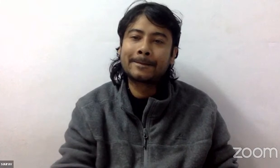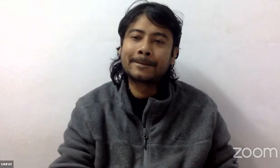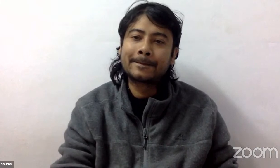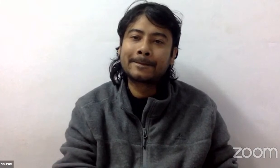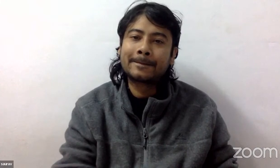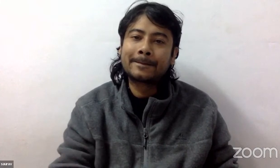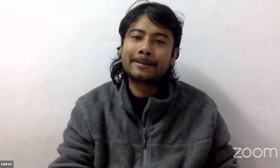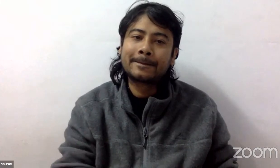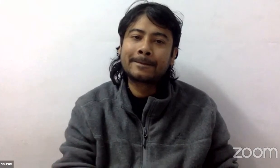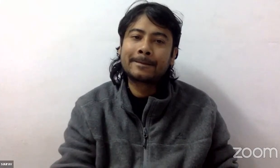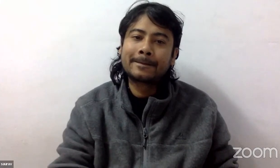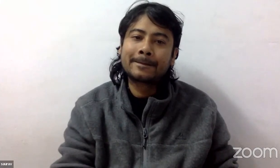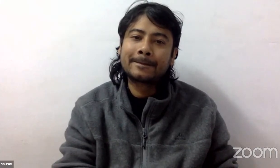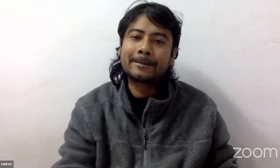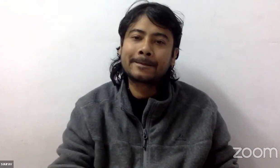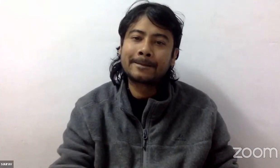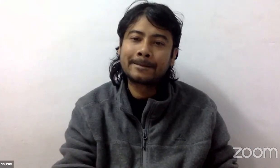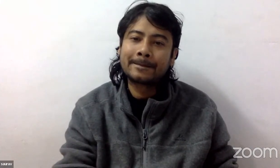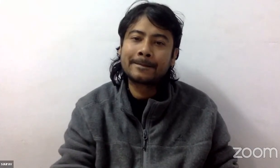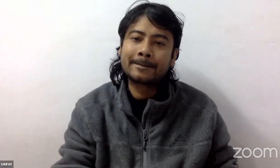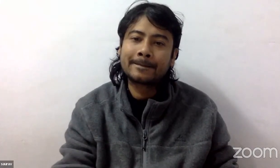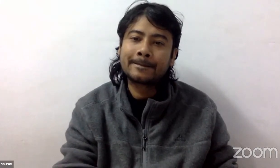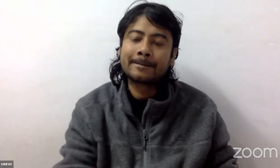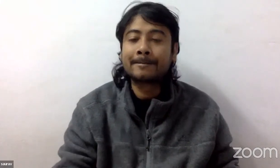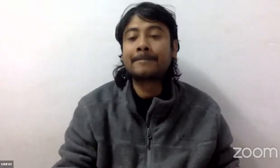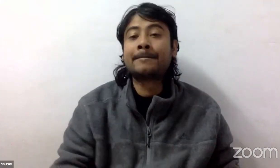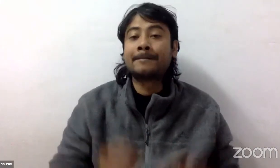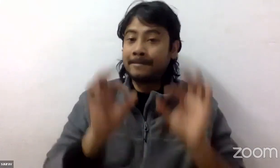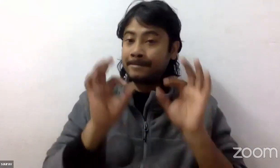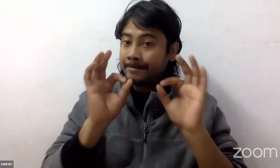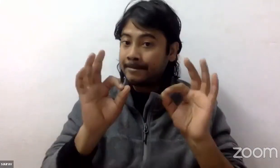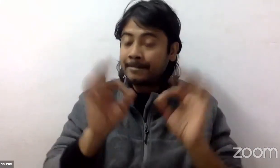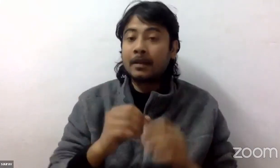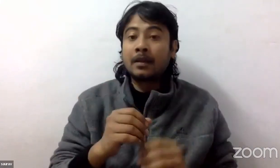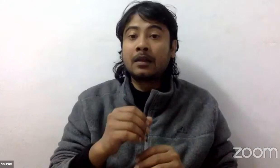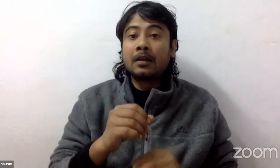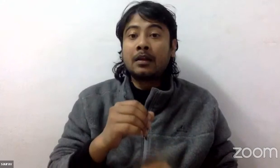Now this fast breaking time, the next day of Ekadashi is Dwadashi.